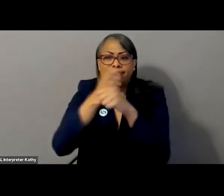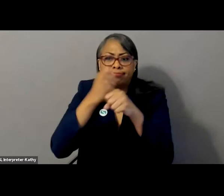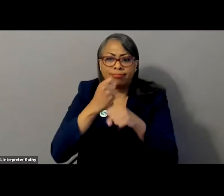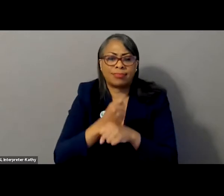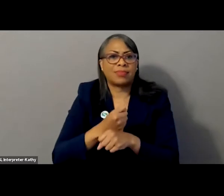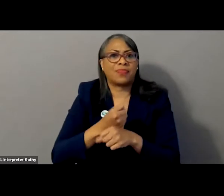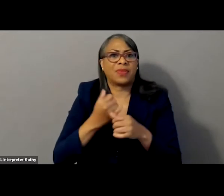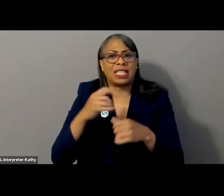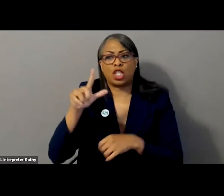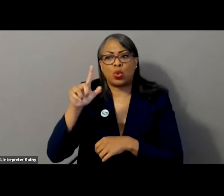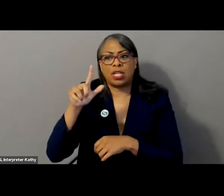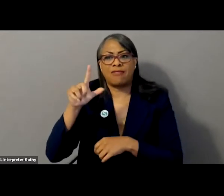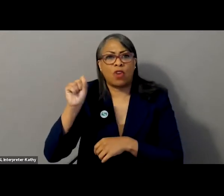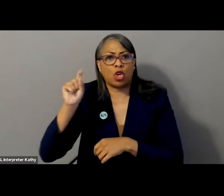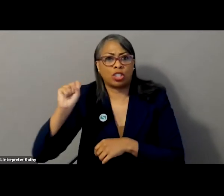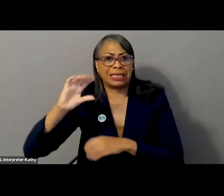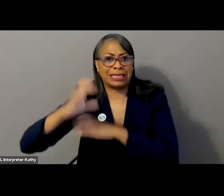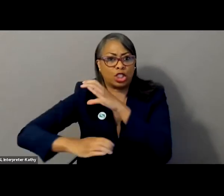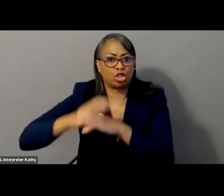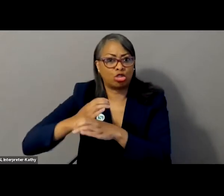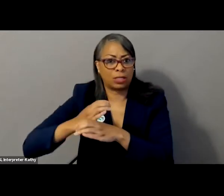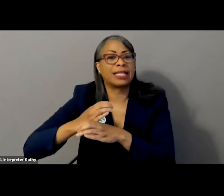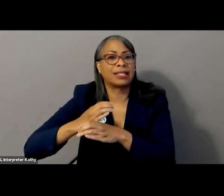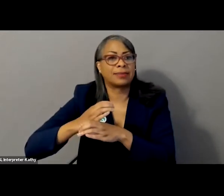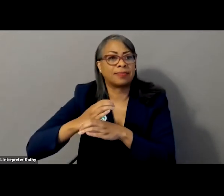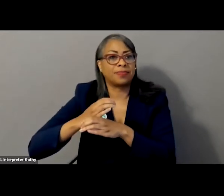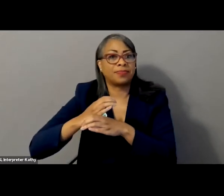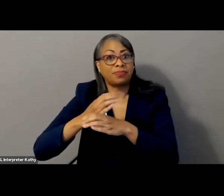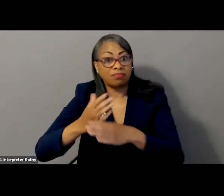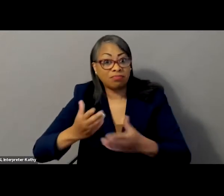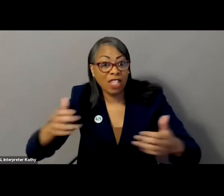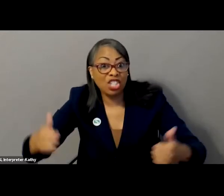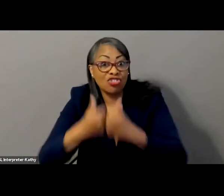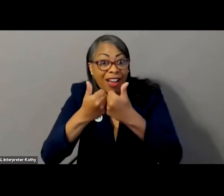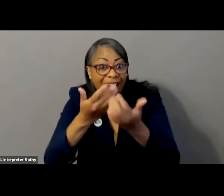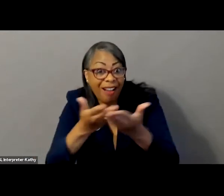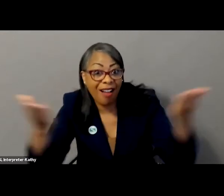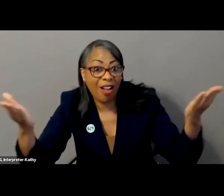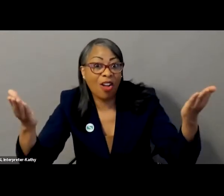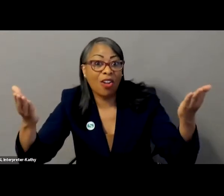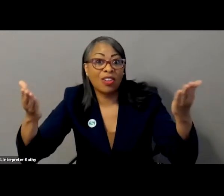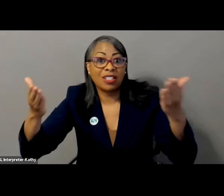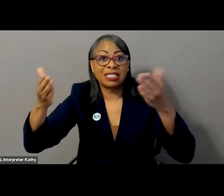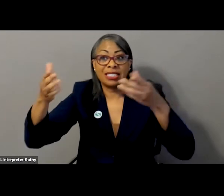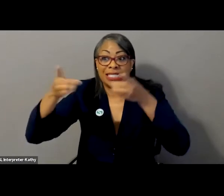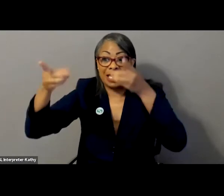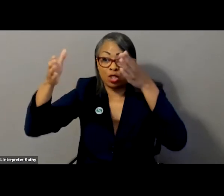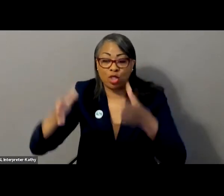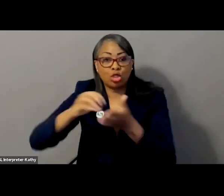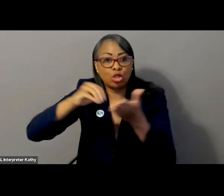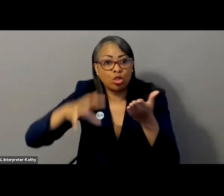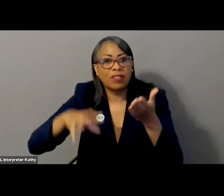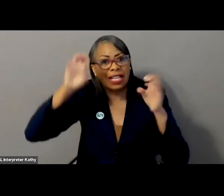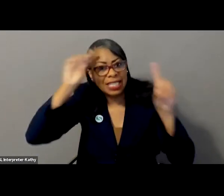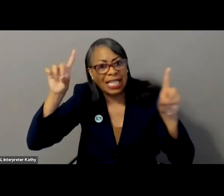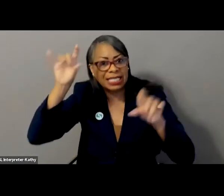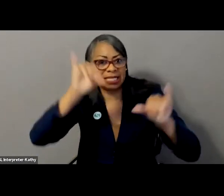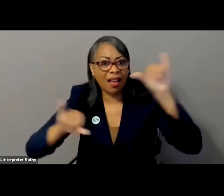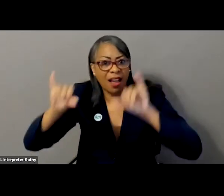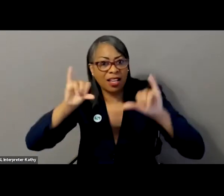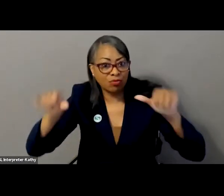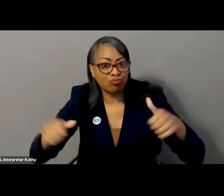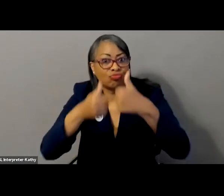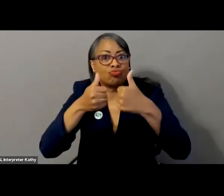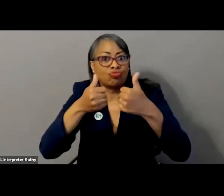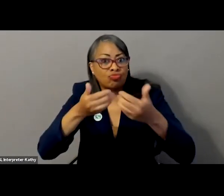century. The charge to the panel from the director of the Institute of Education Sciences was